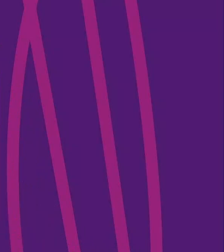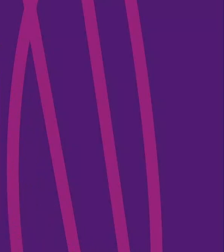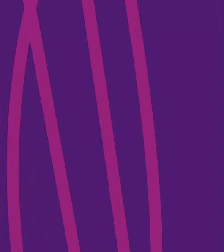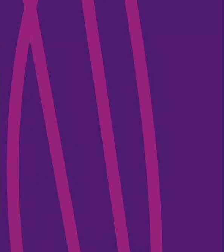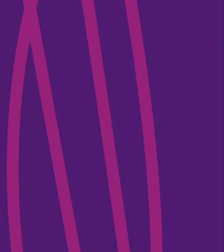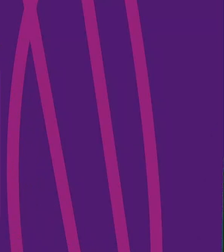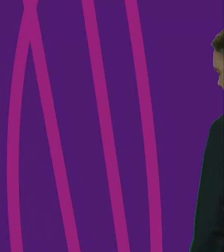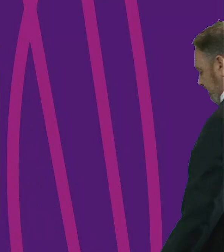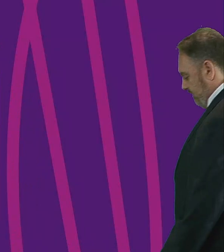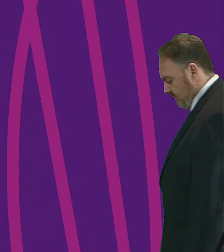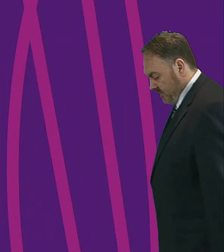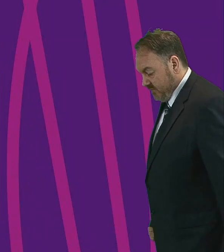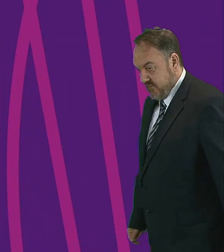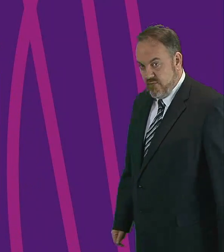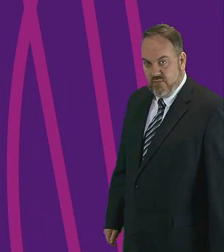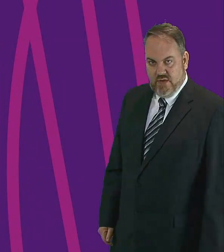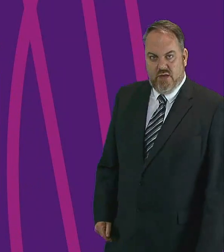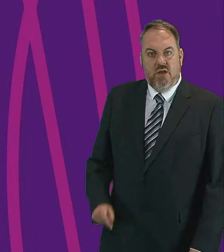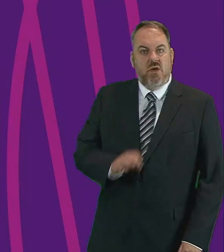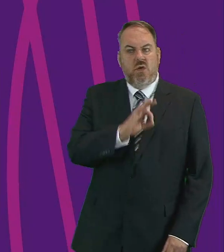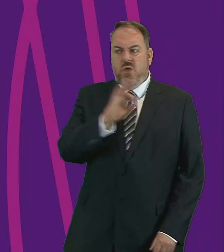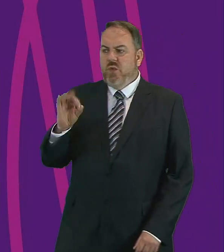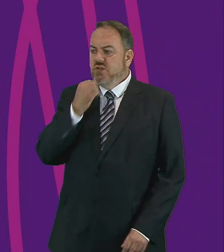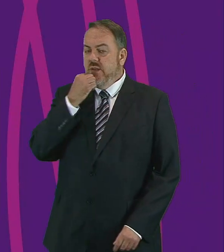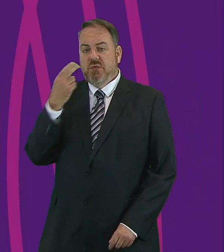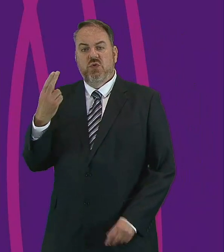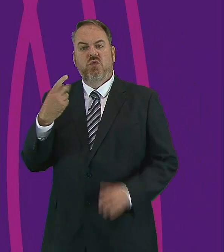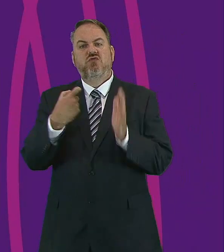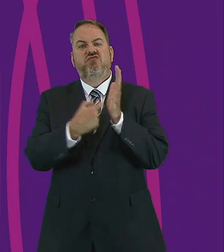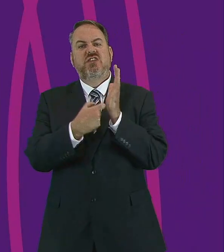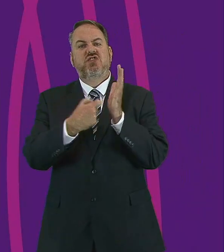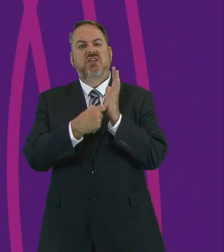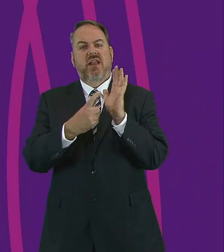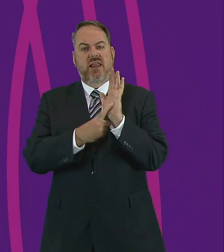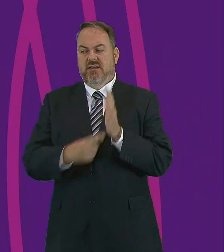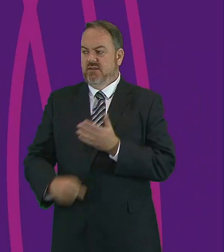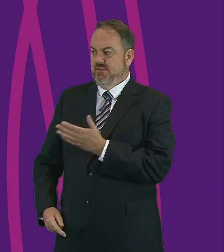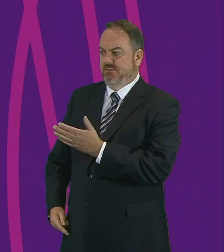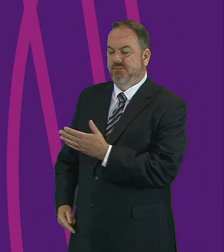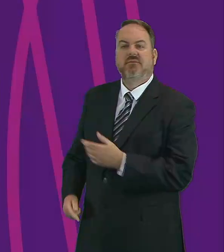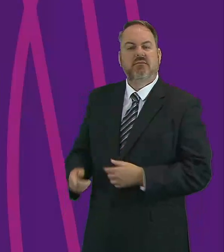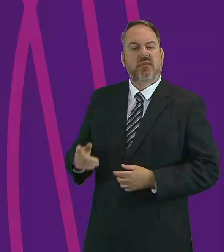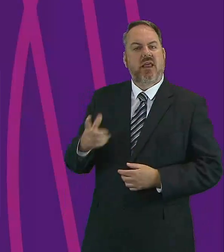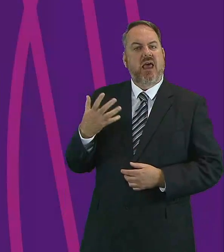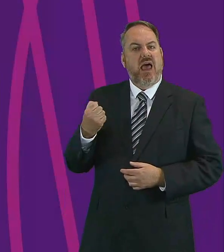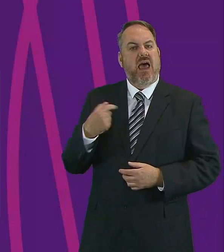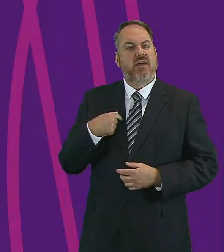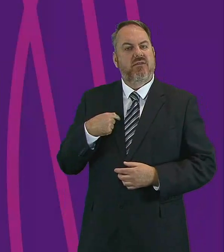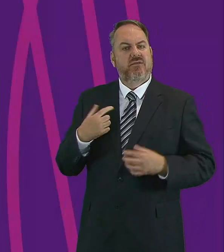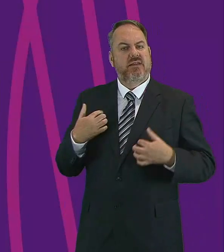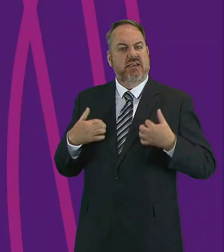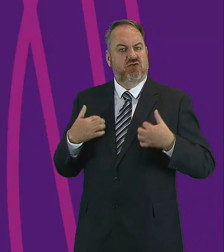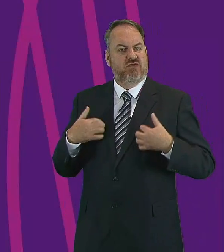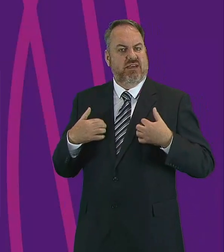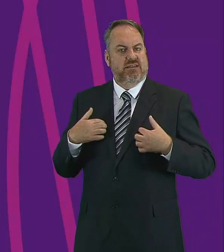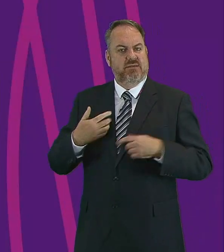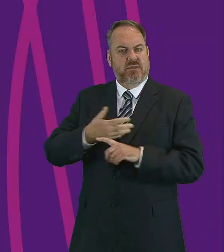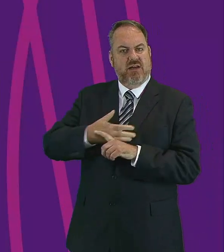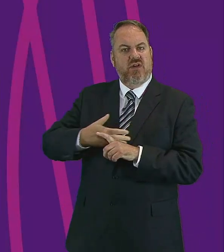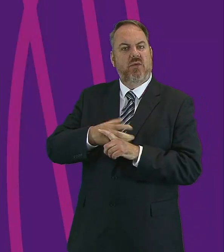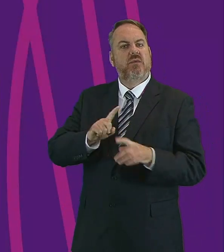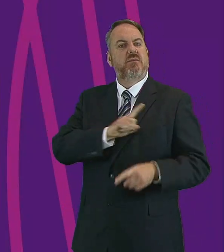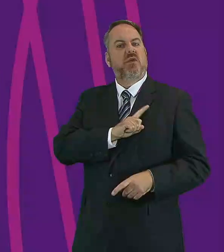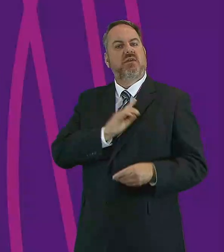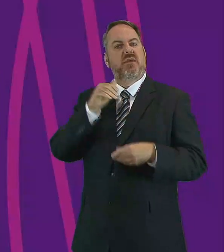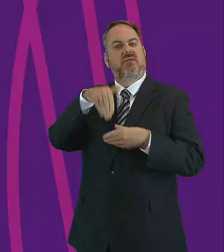Question number 2, Richard Leonard. Thank you, Presiding Officer. And can I remind members of my register of interests, especially my trade union